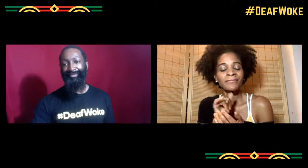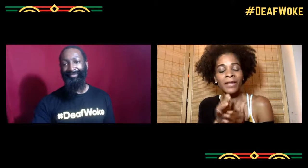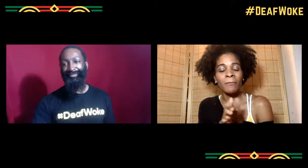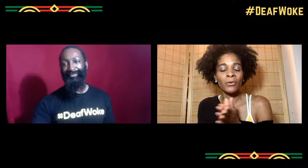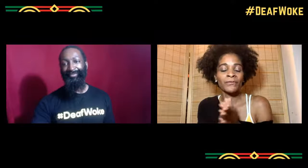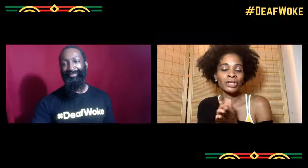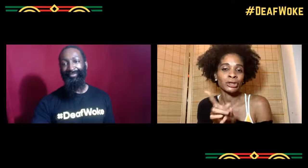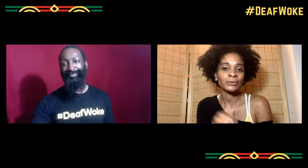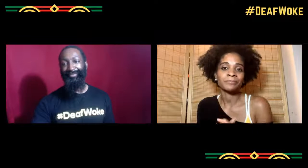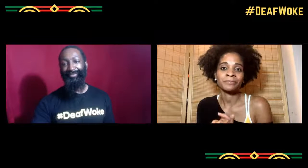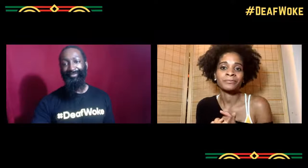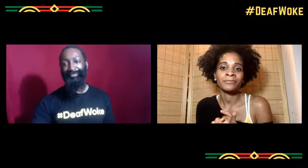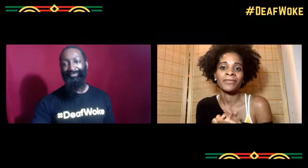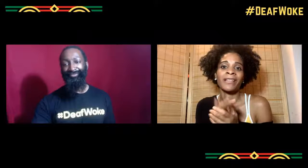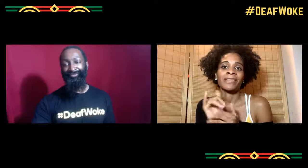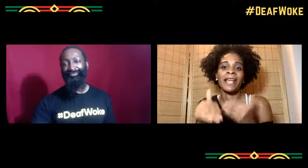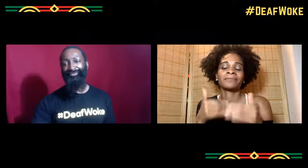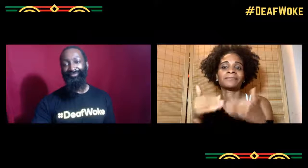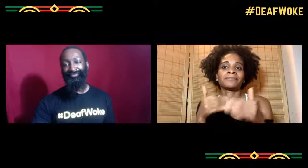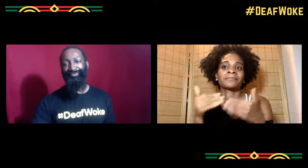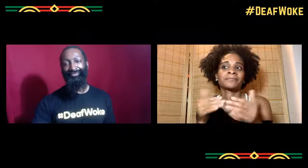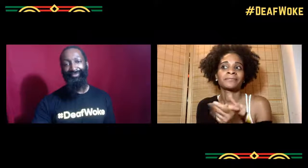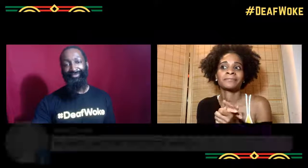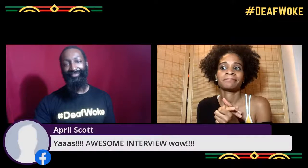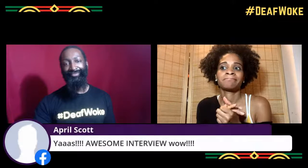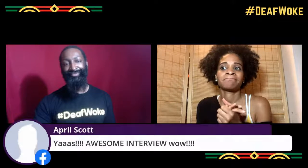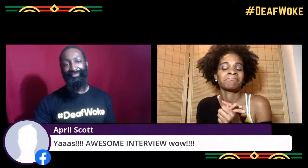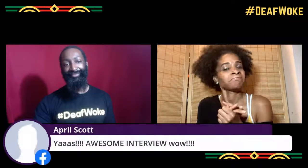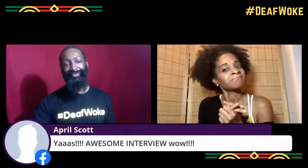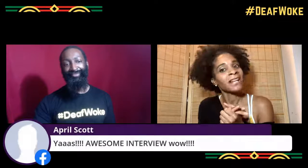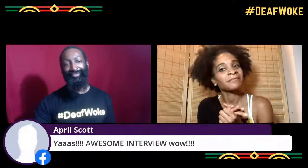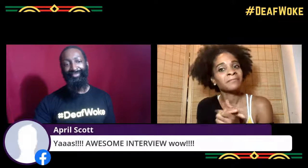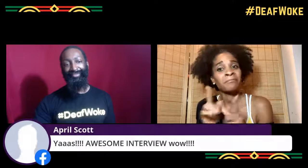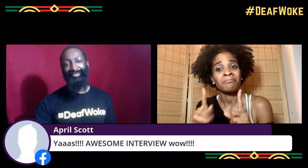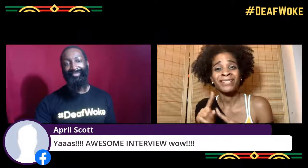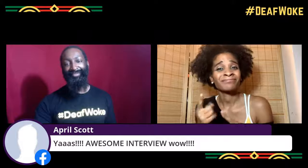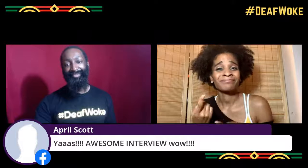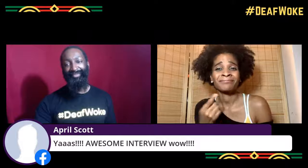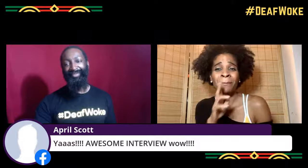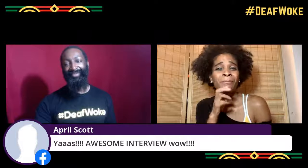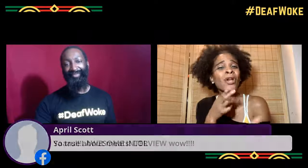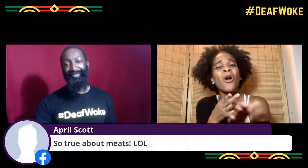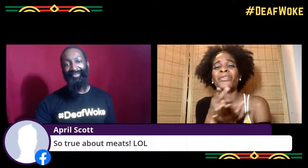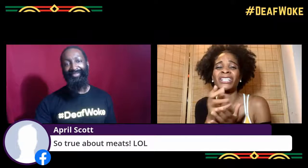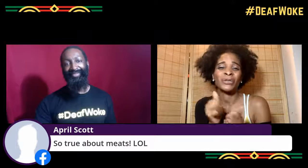So, you know, just find something that motivates you and get going.